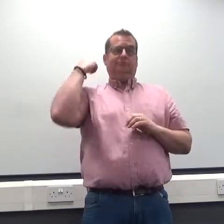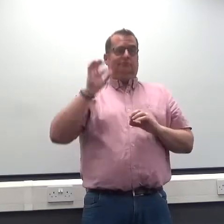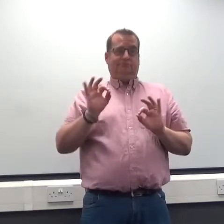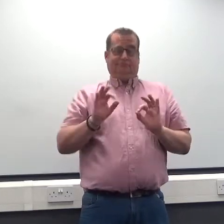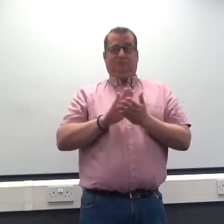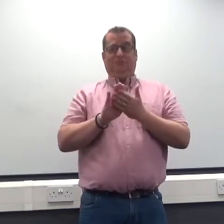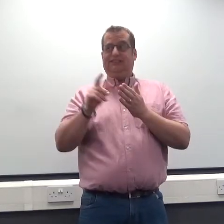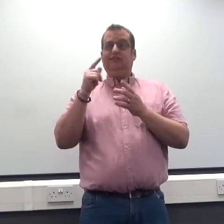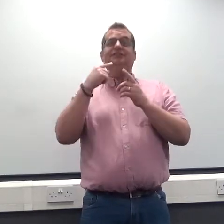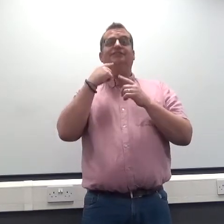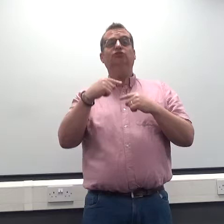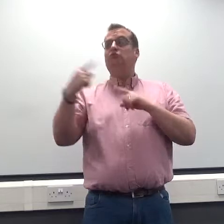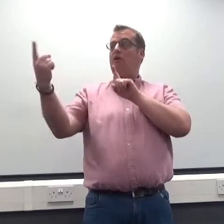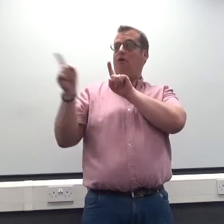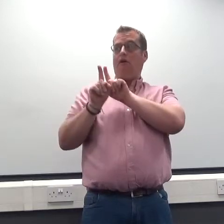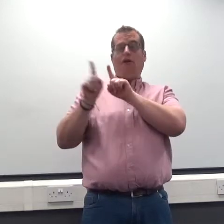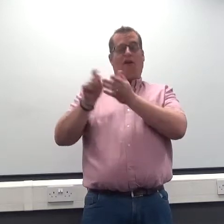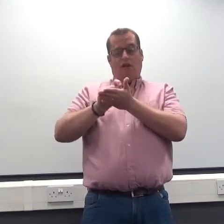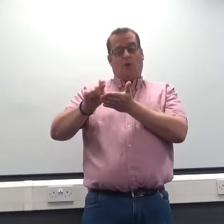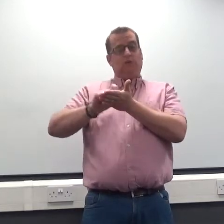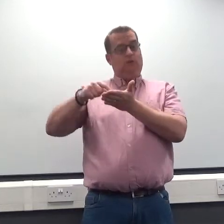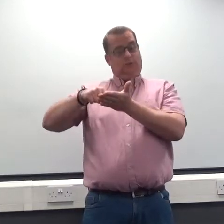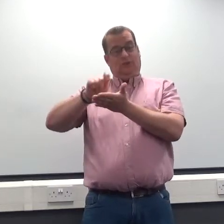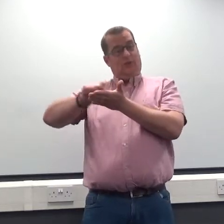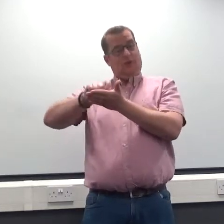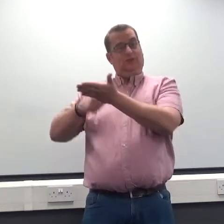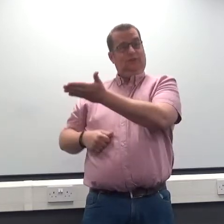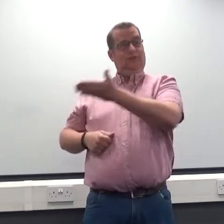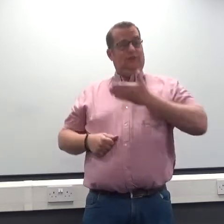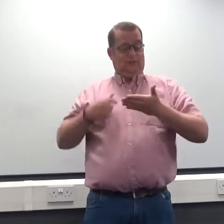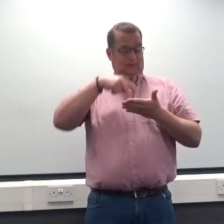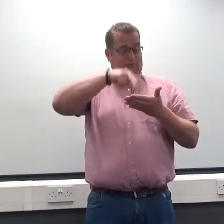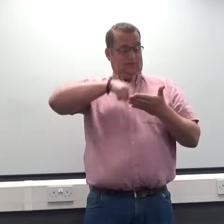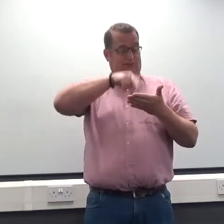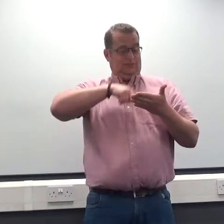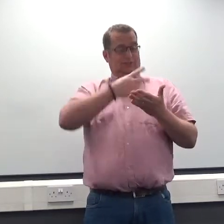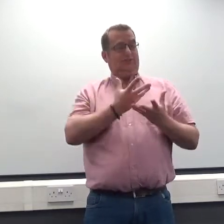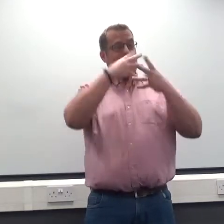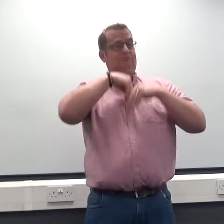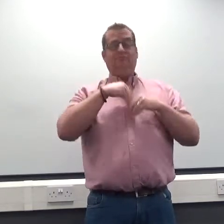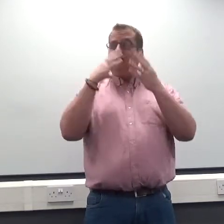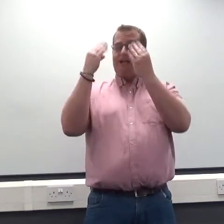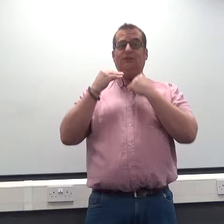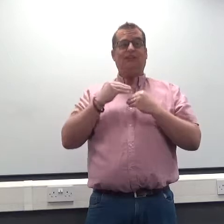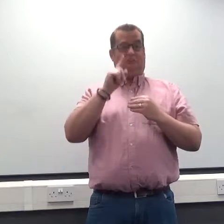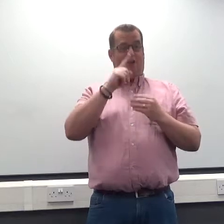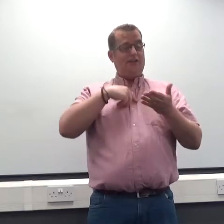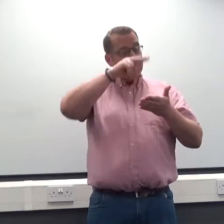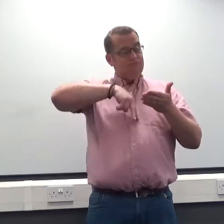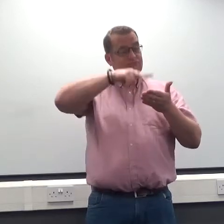that you've got deaf children around you at school where you can communicate with, because I didn't have that experience at all. I used to have to write things down and show